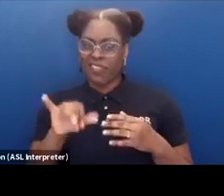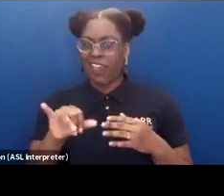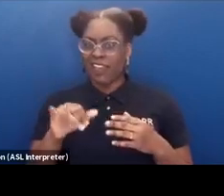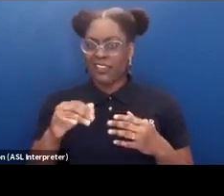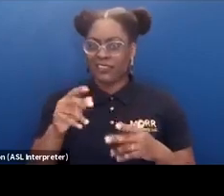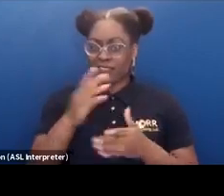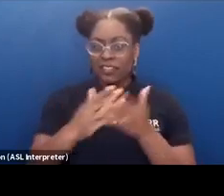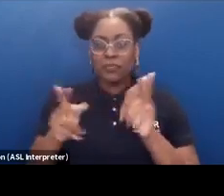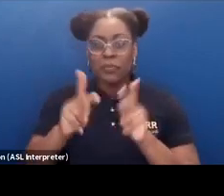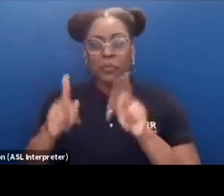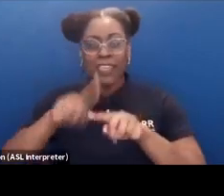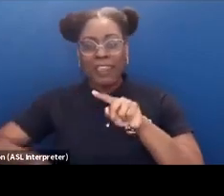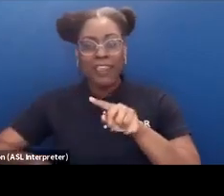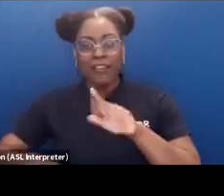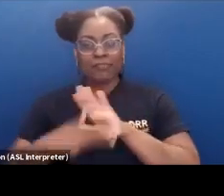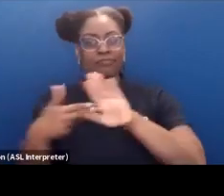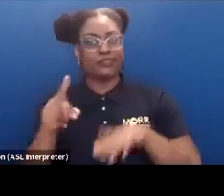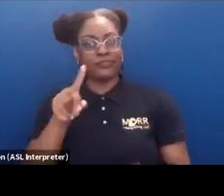these